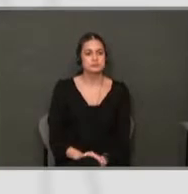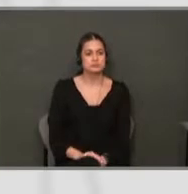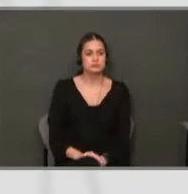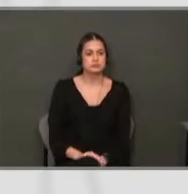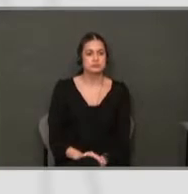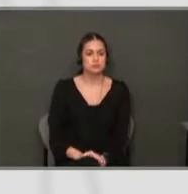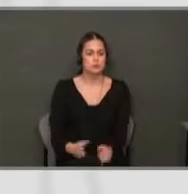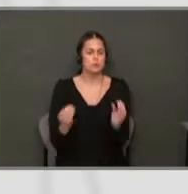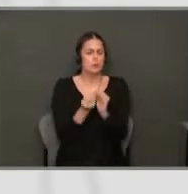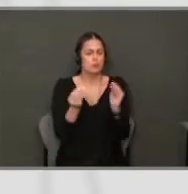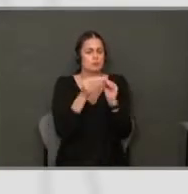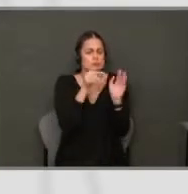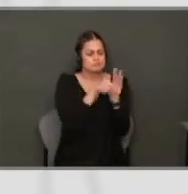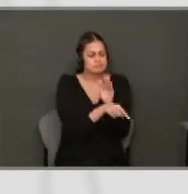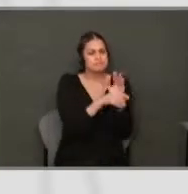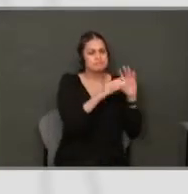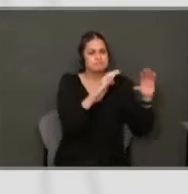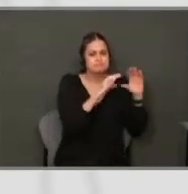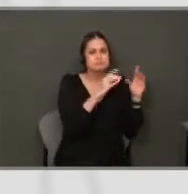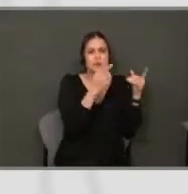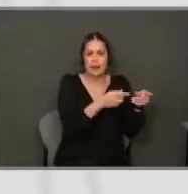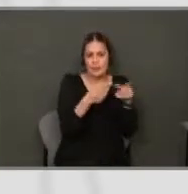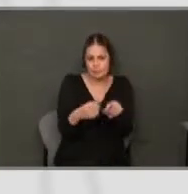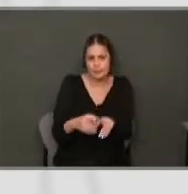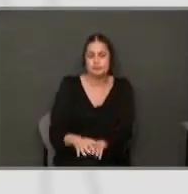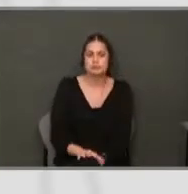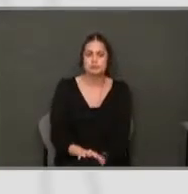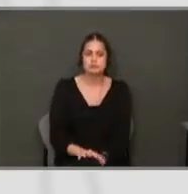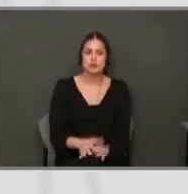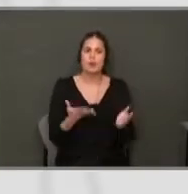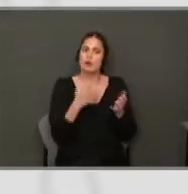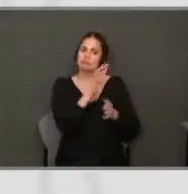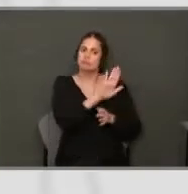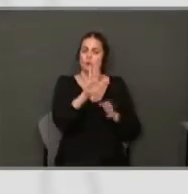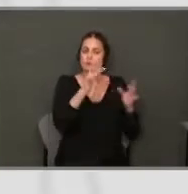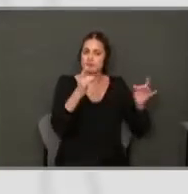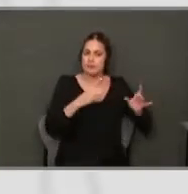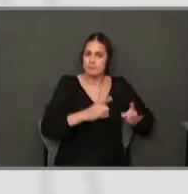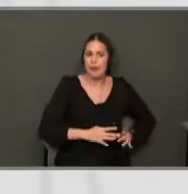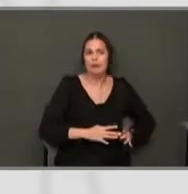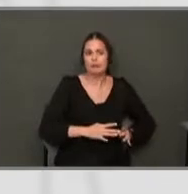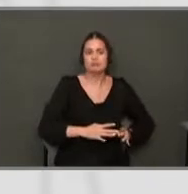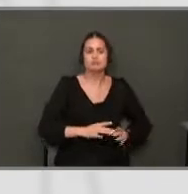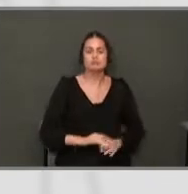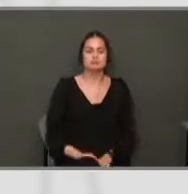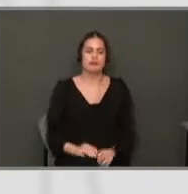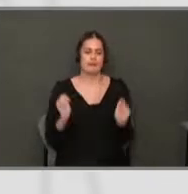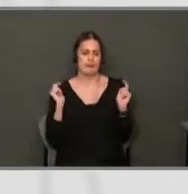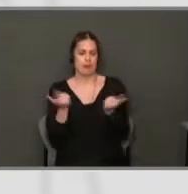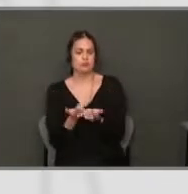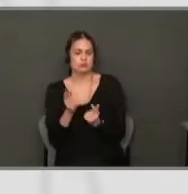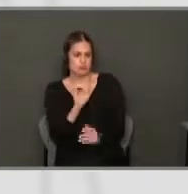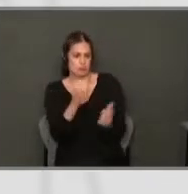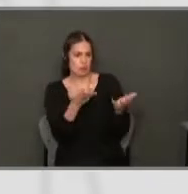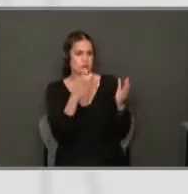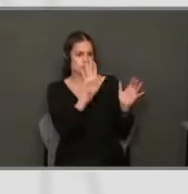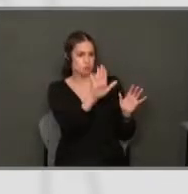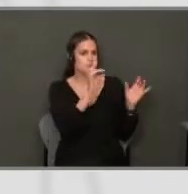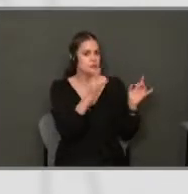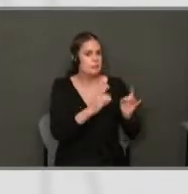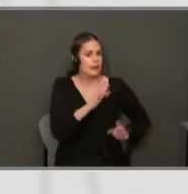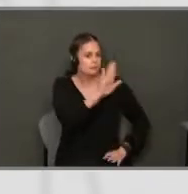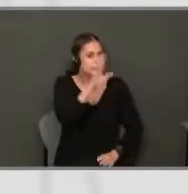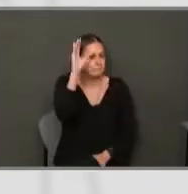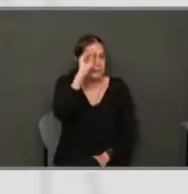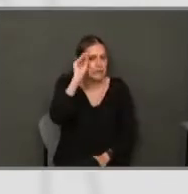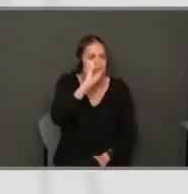more conversation here. I'd be interested in hearing from the group here. I'm sure the councilman would like to hear what your thoughts are. I'll